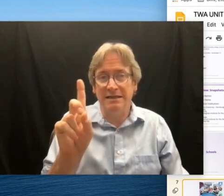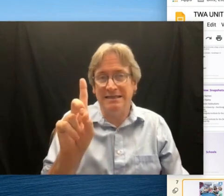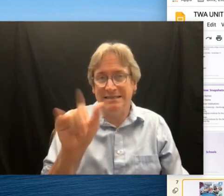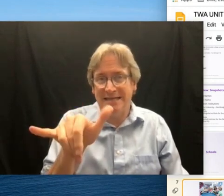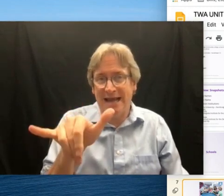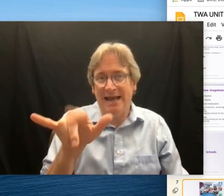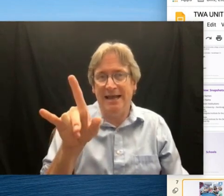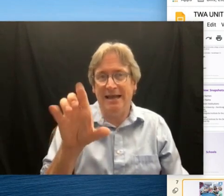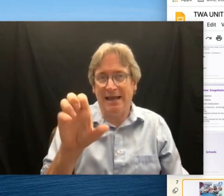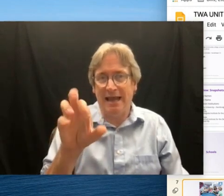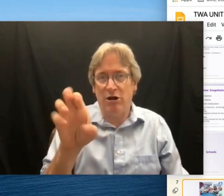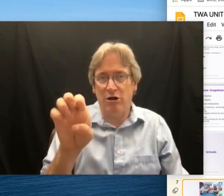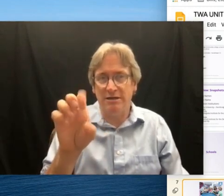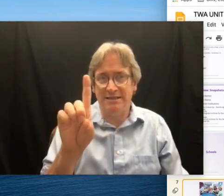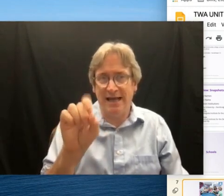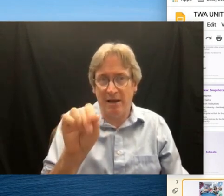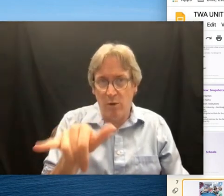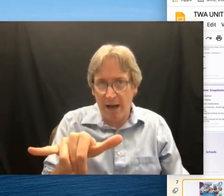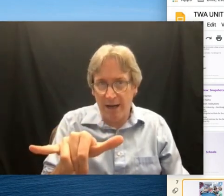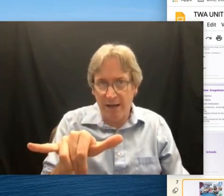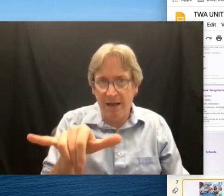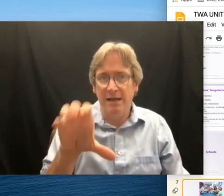daycare, day